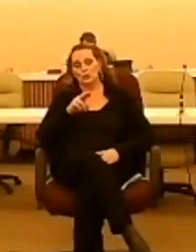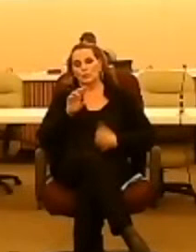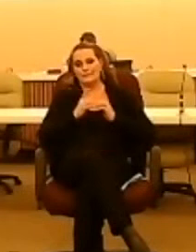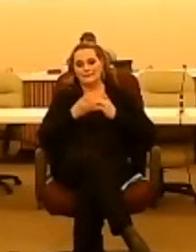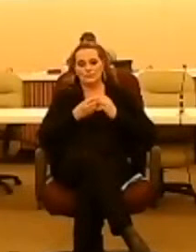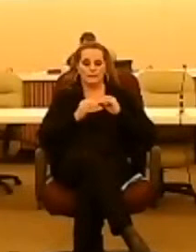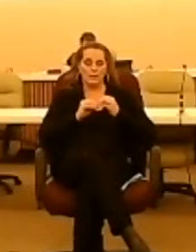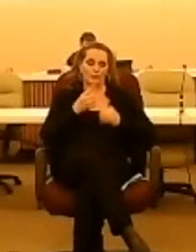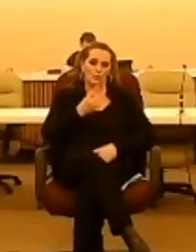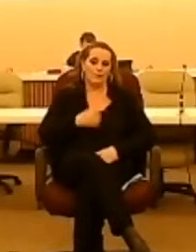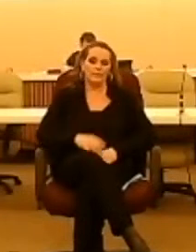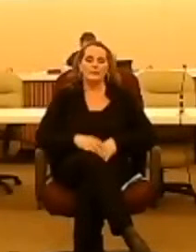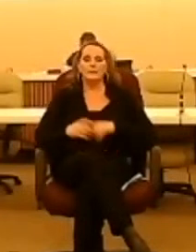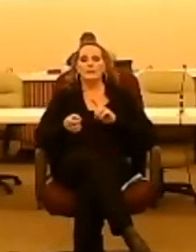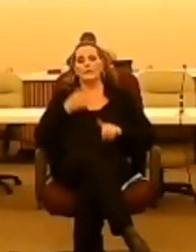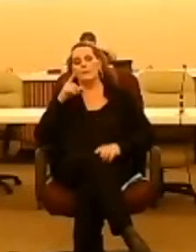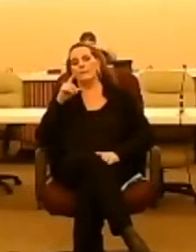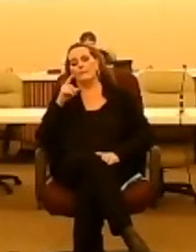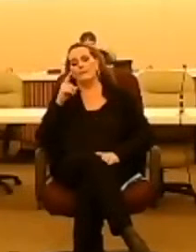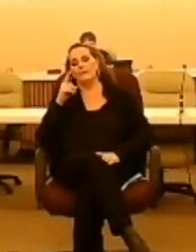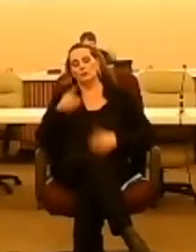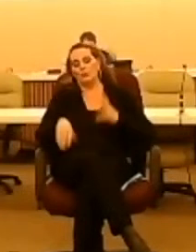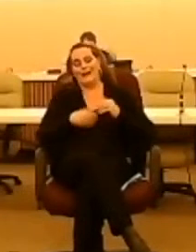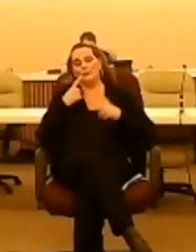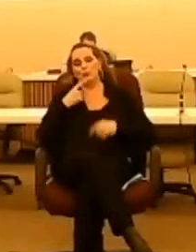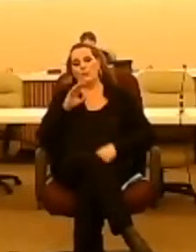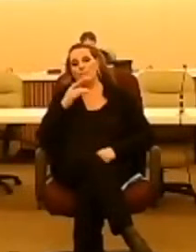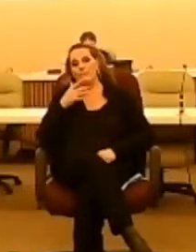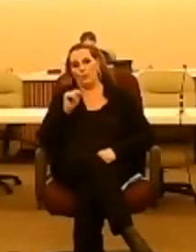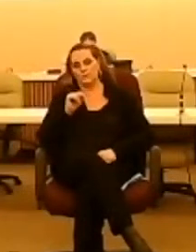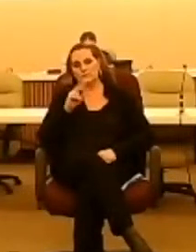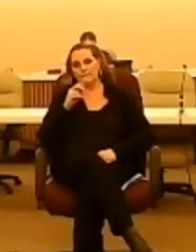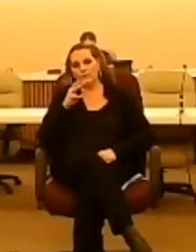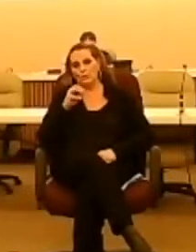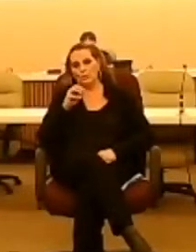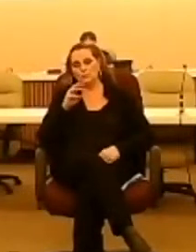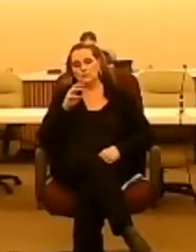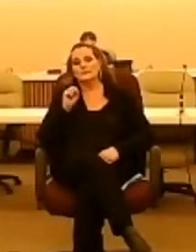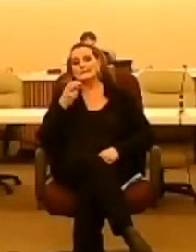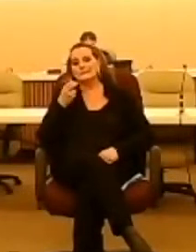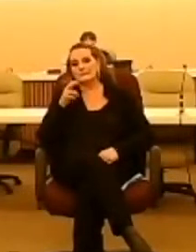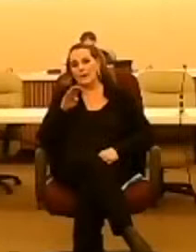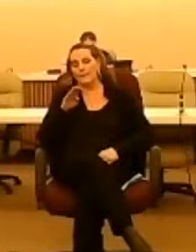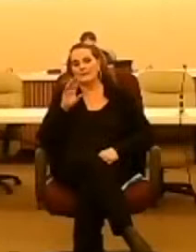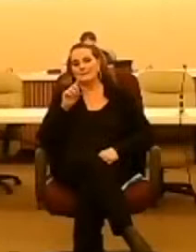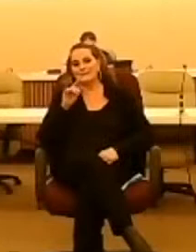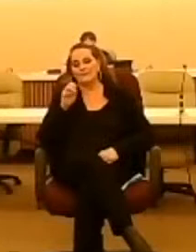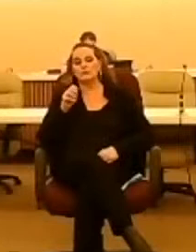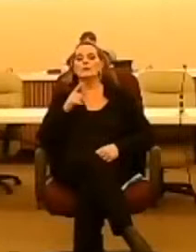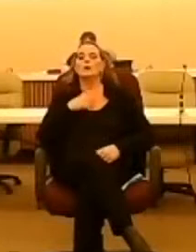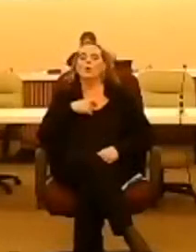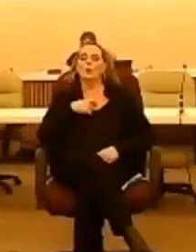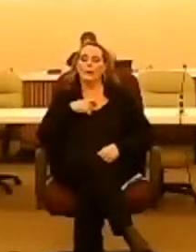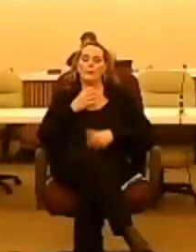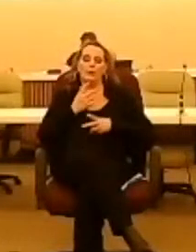would add the Forest View subdivision. The hearing will remain open until we are able to determine